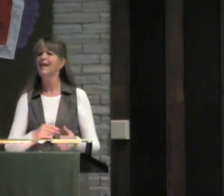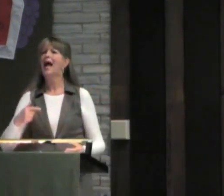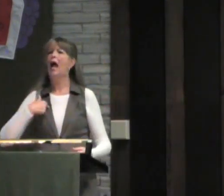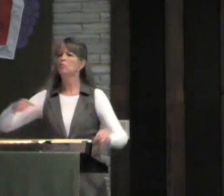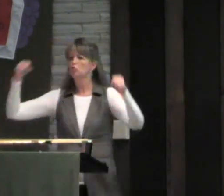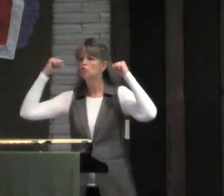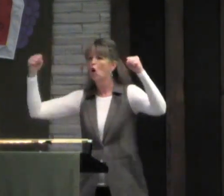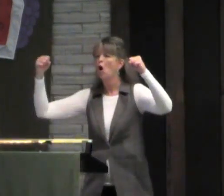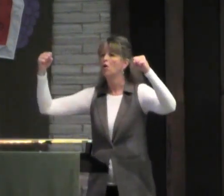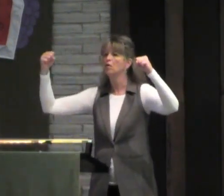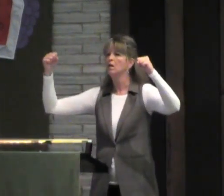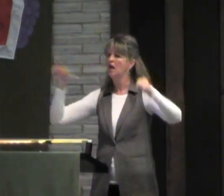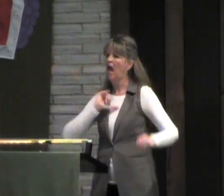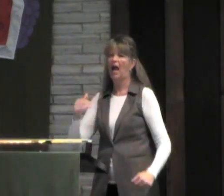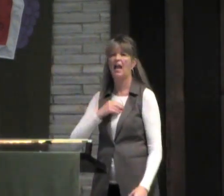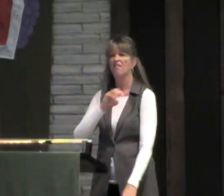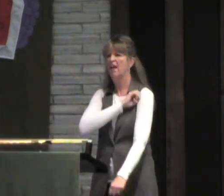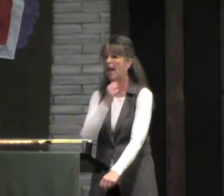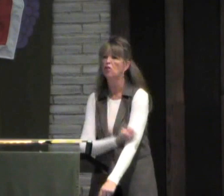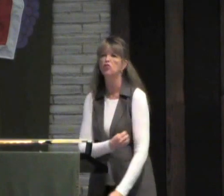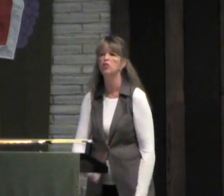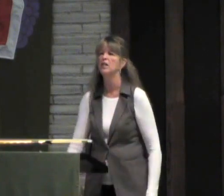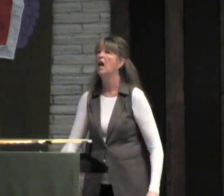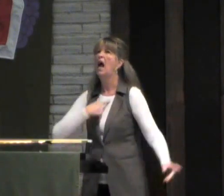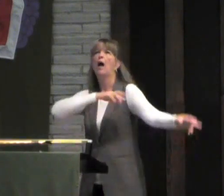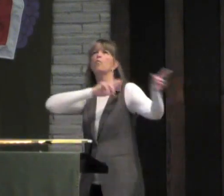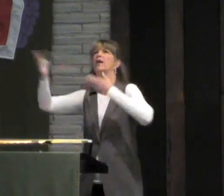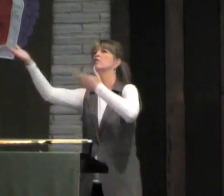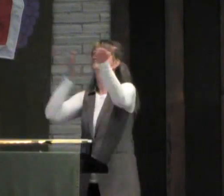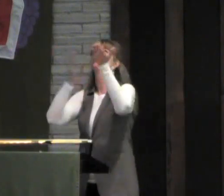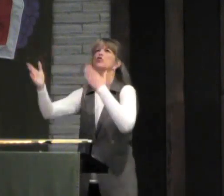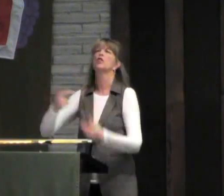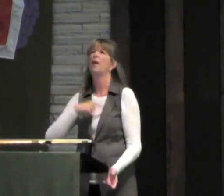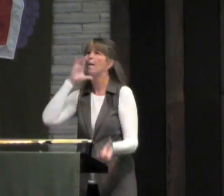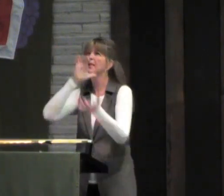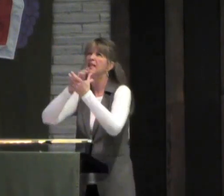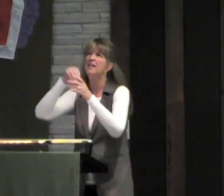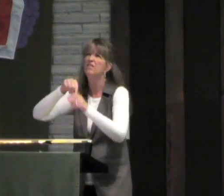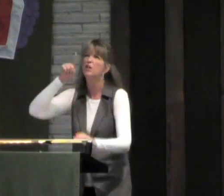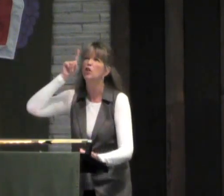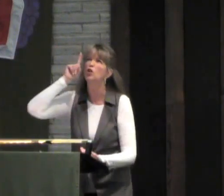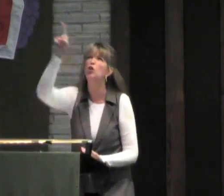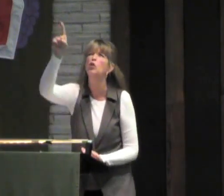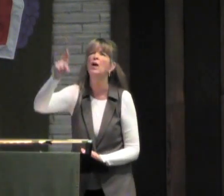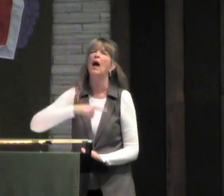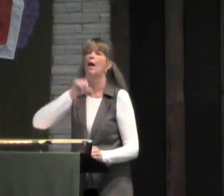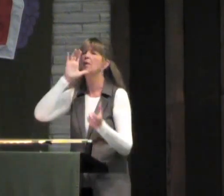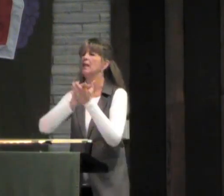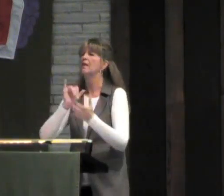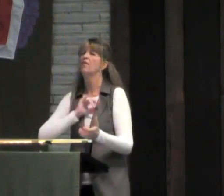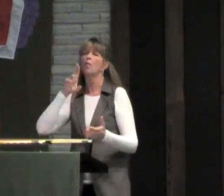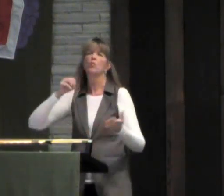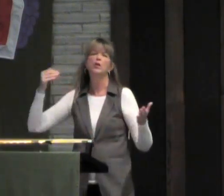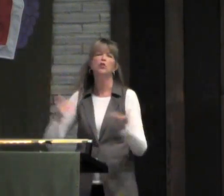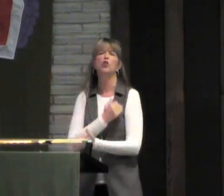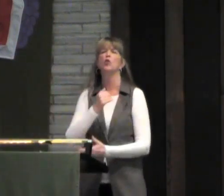tired. You just say, I'm strong, I have energy, I'm ready to serve, I believe in you, I